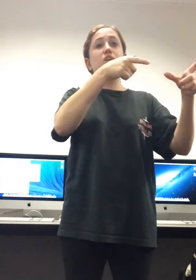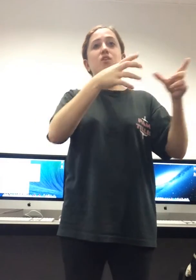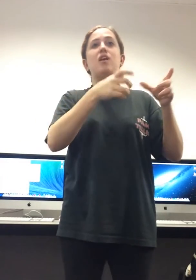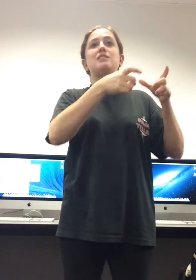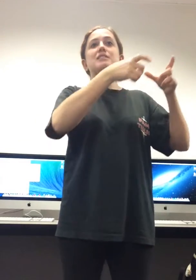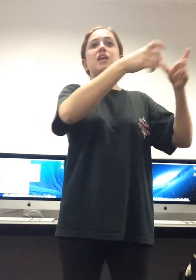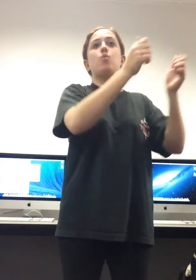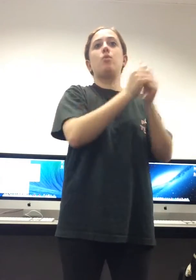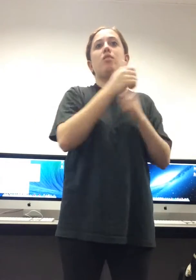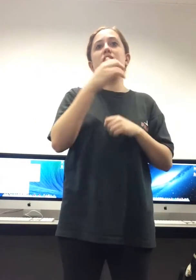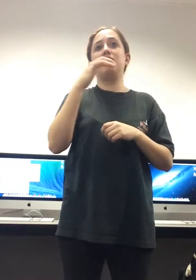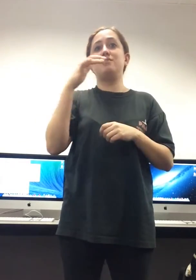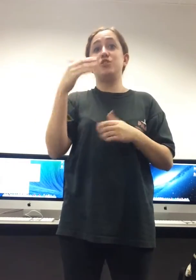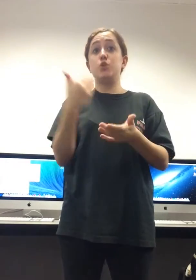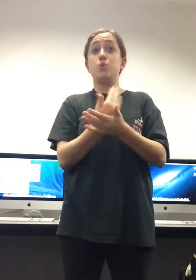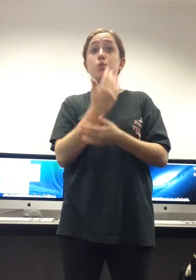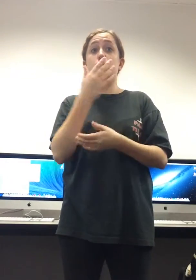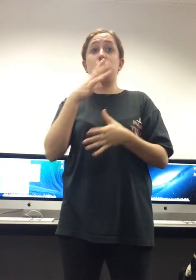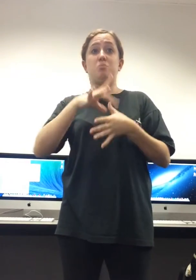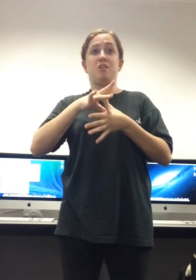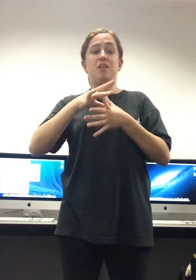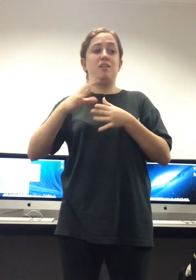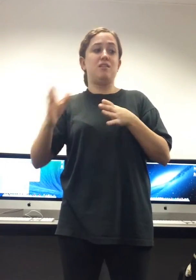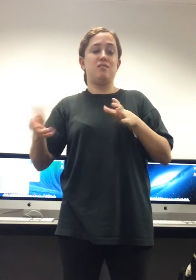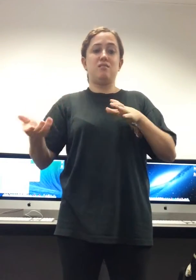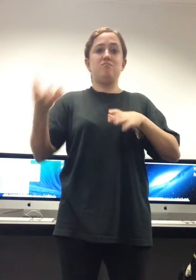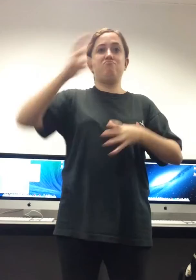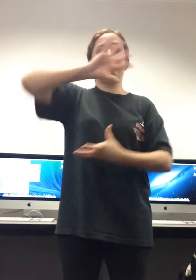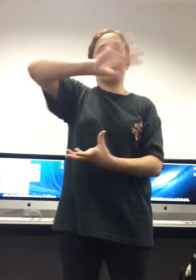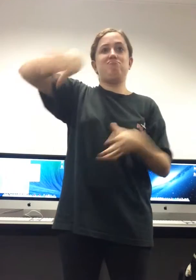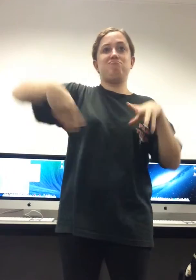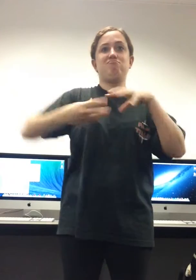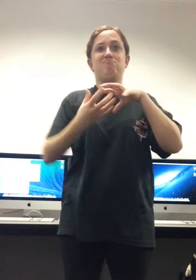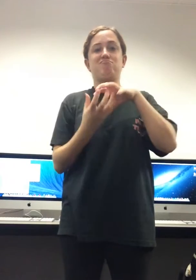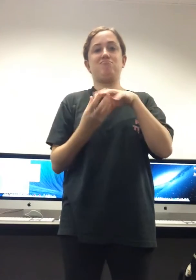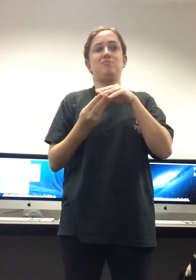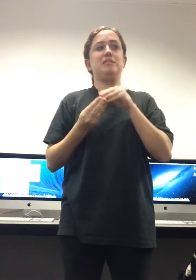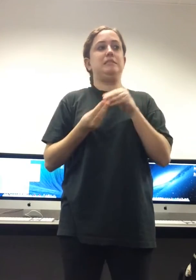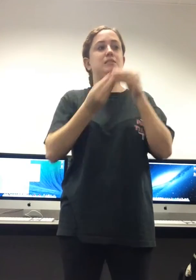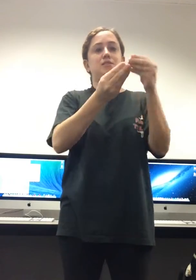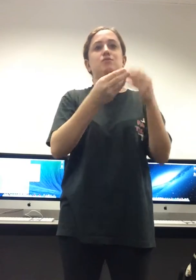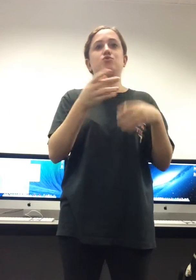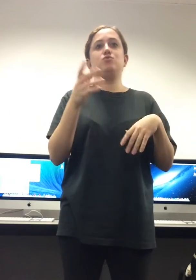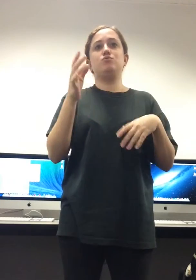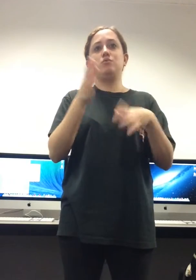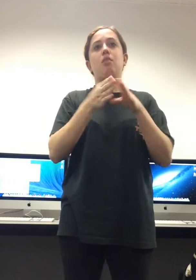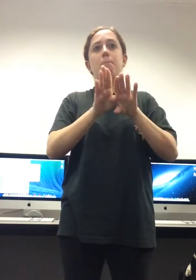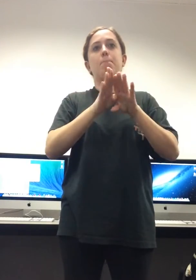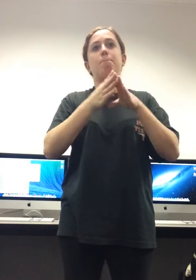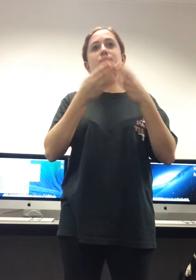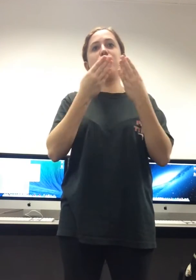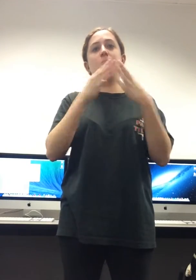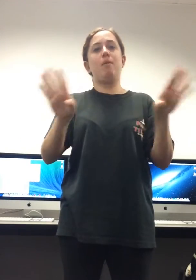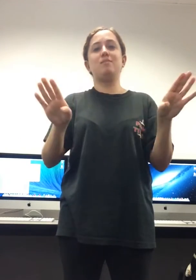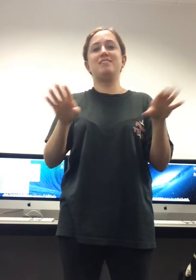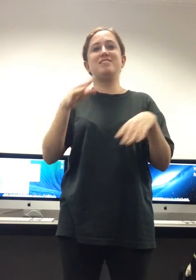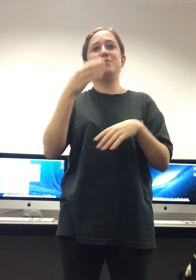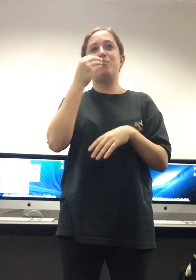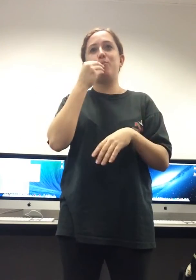sent out for the public's breakfast. Now that's just an example of what businesses